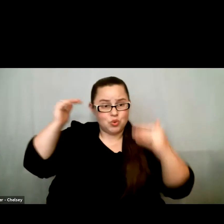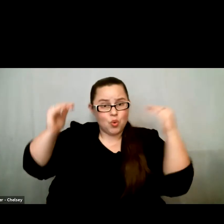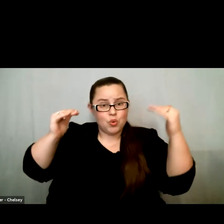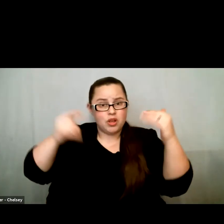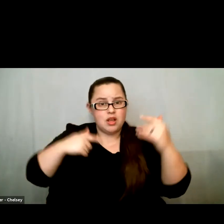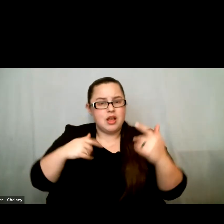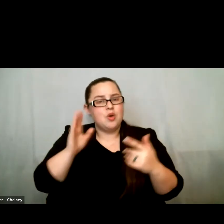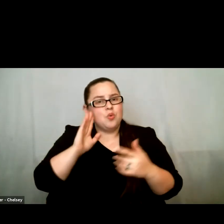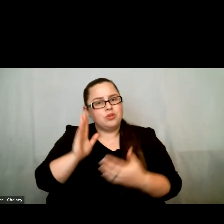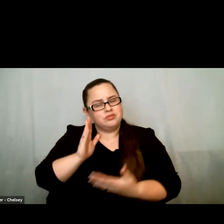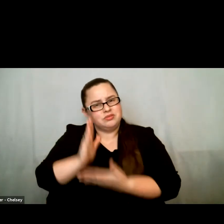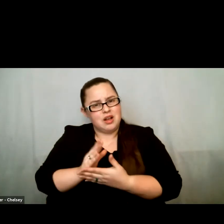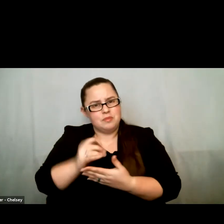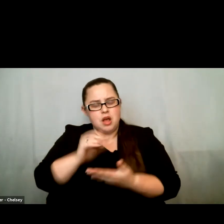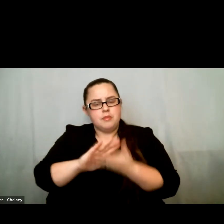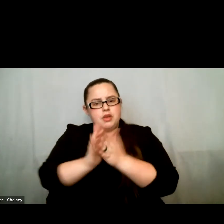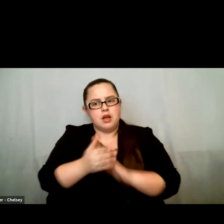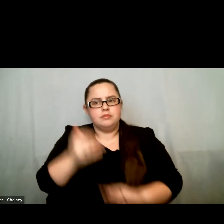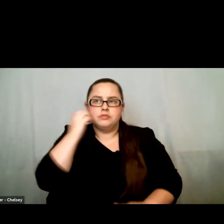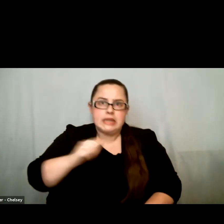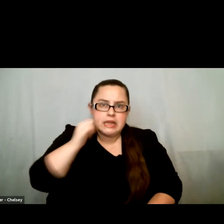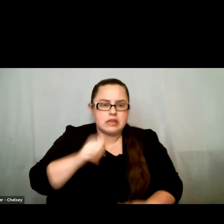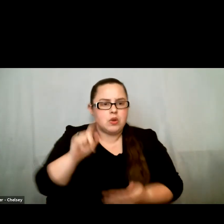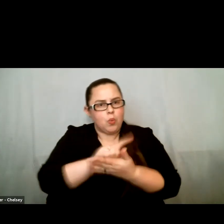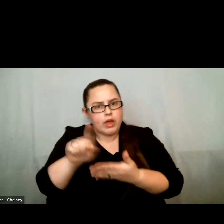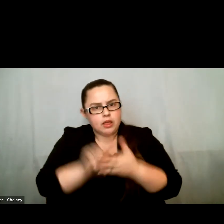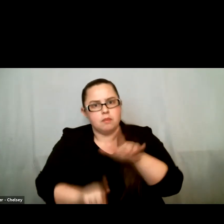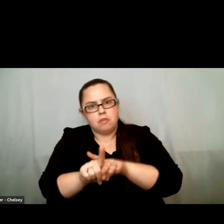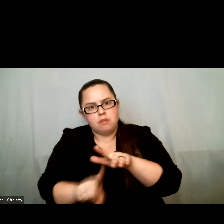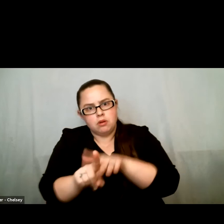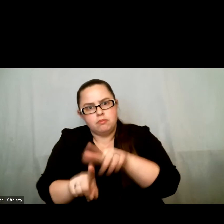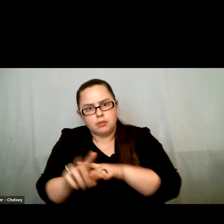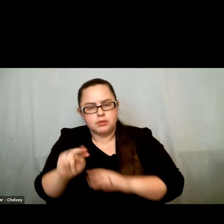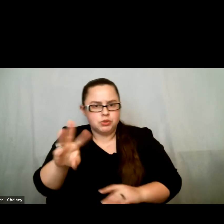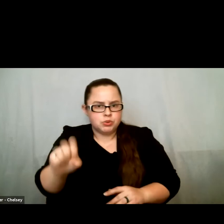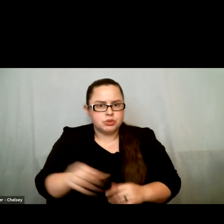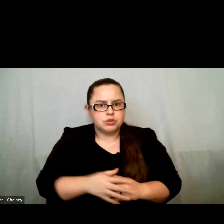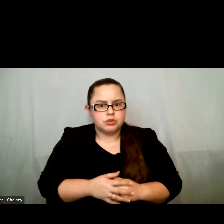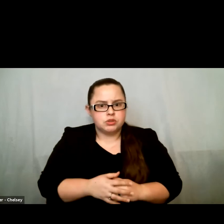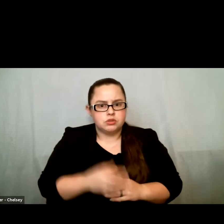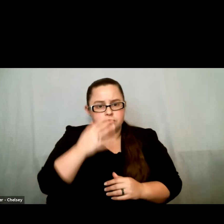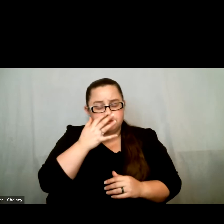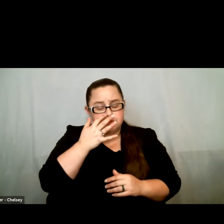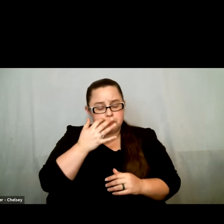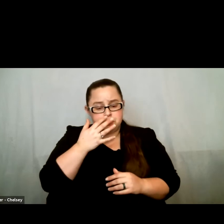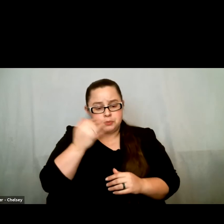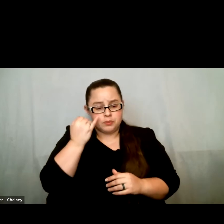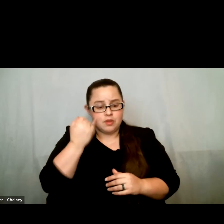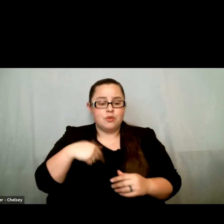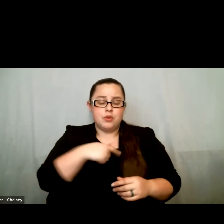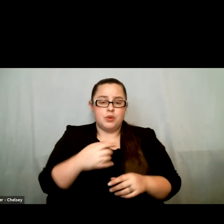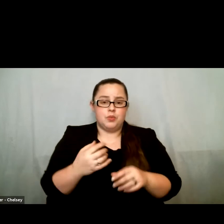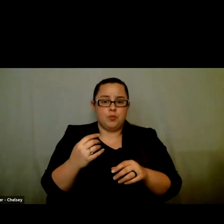or weekly headline like we are experiencing now. Even if we win the fight against the virus or our